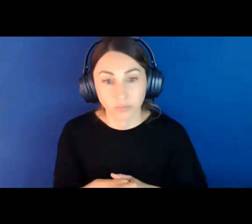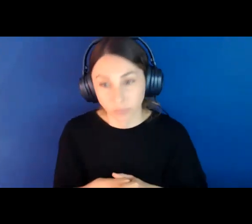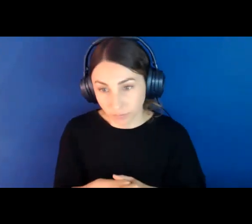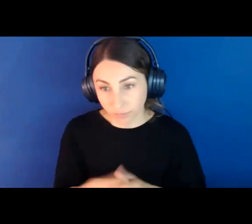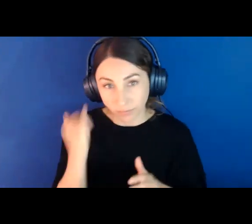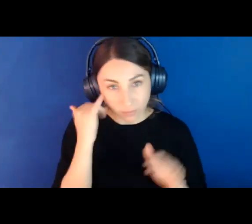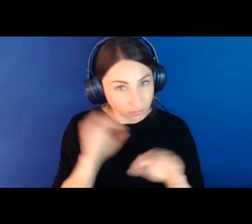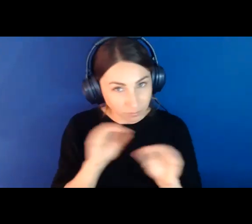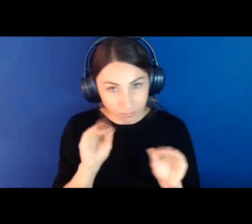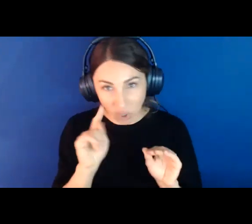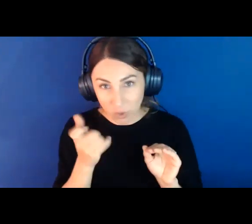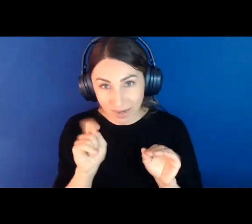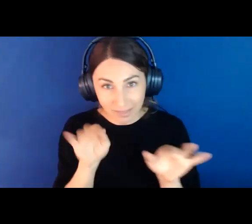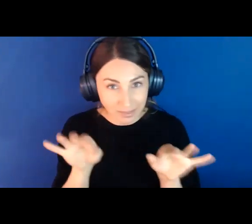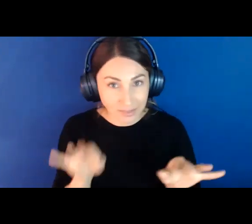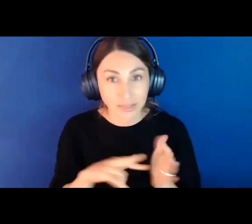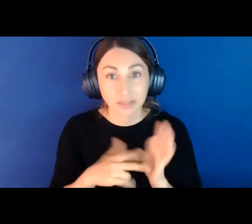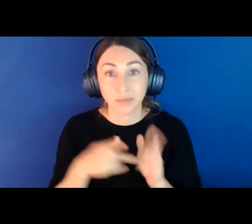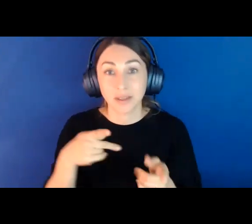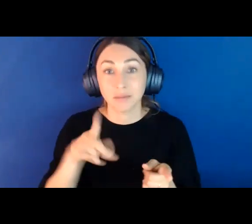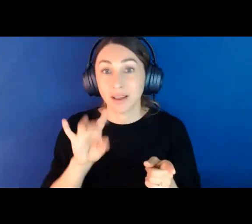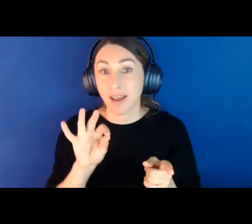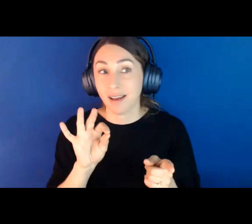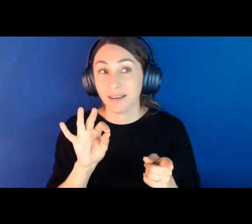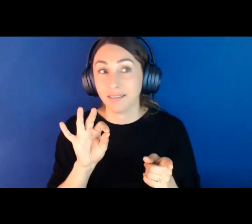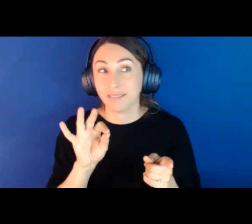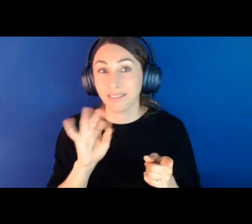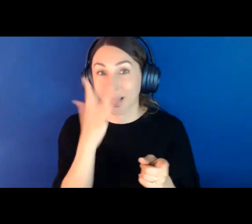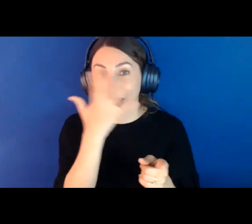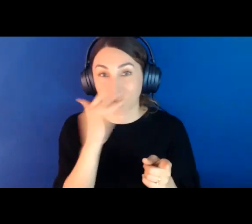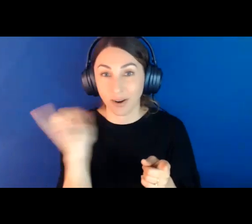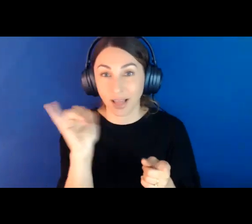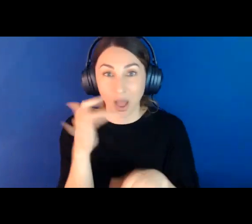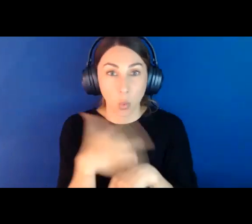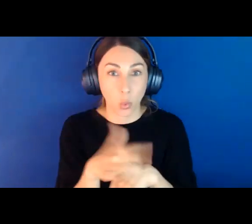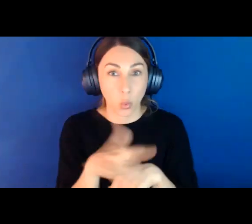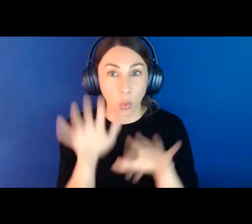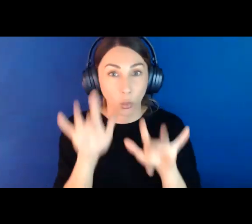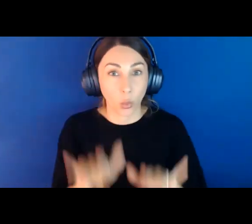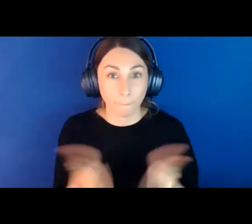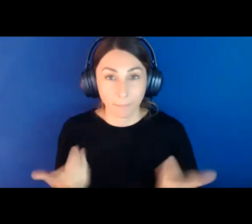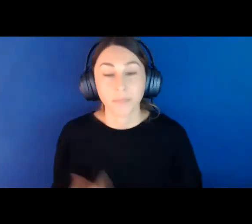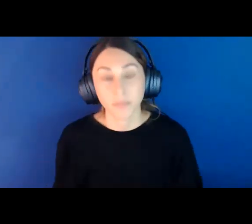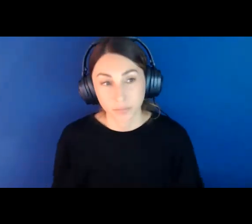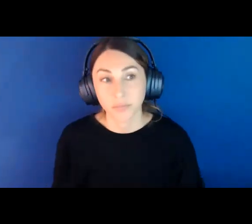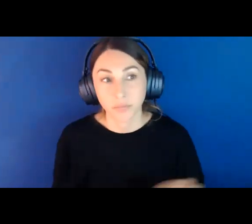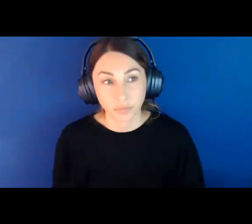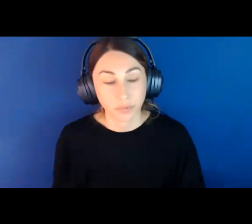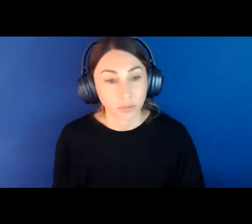the alternative text, a lot of PDFs are just empty. Next slide, please.